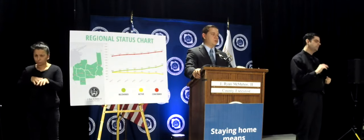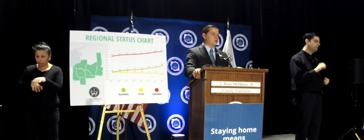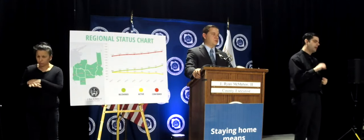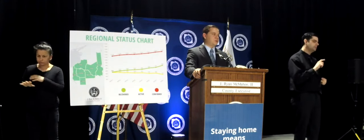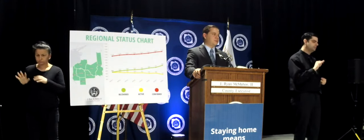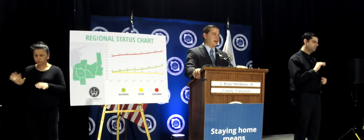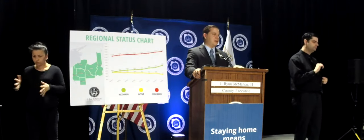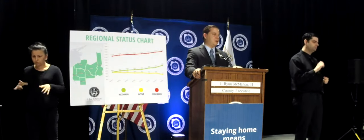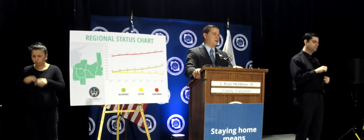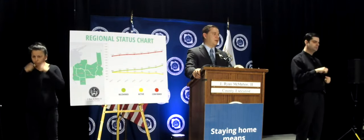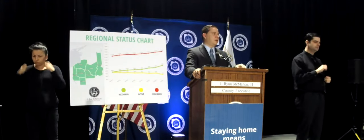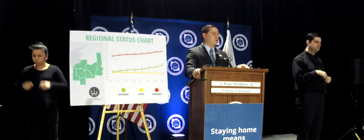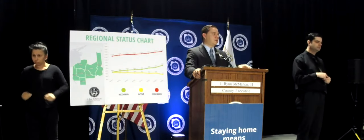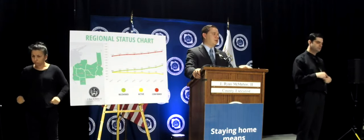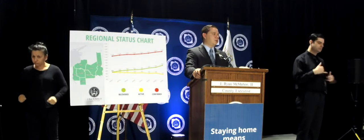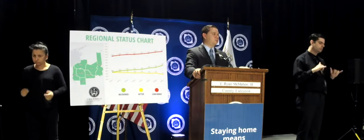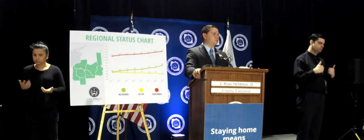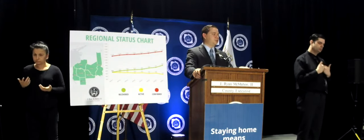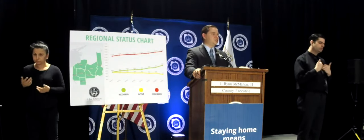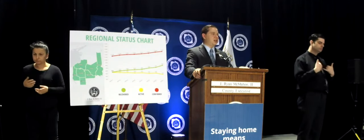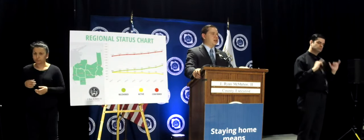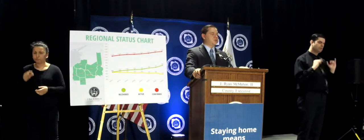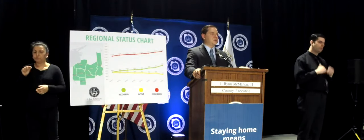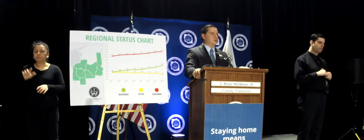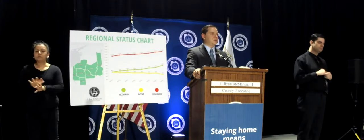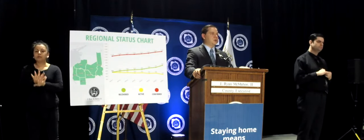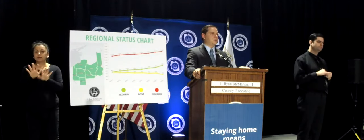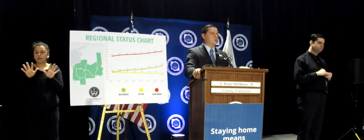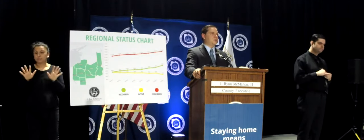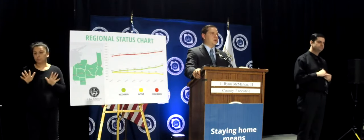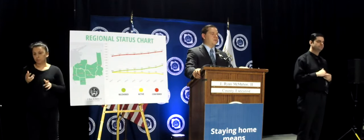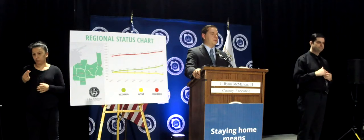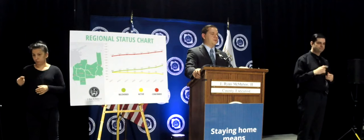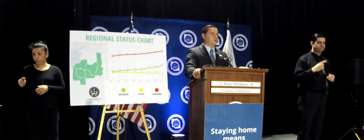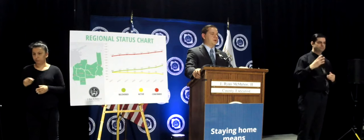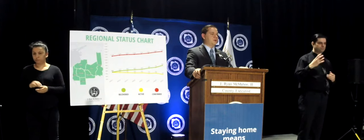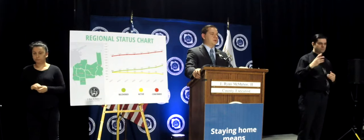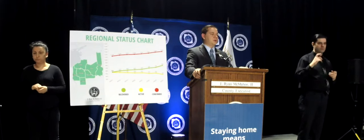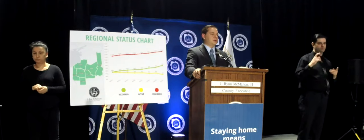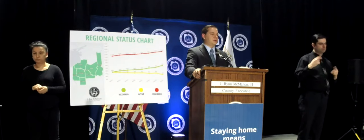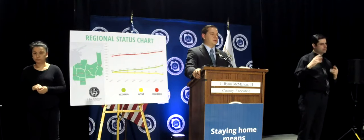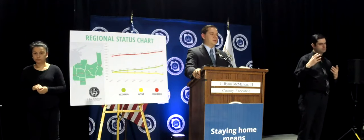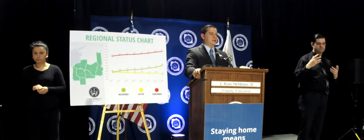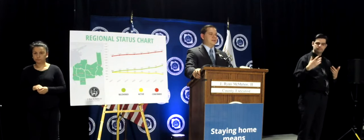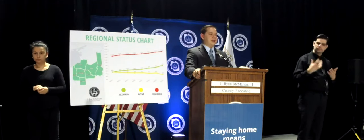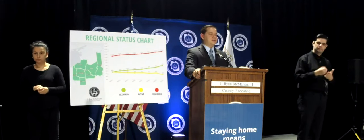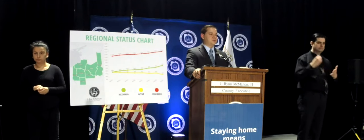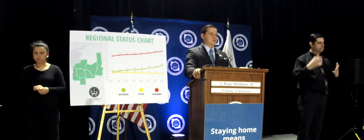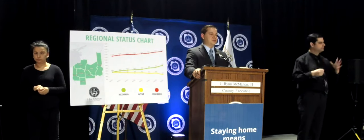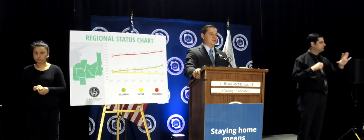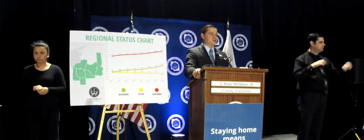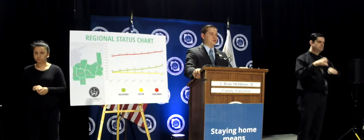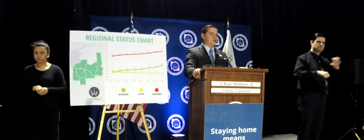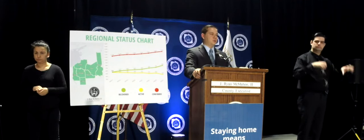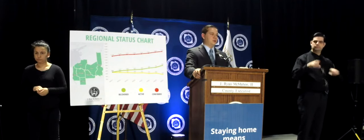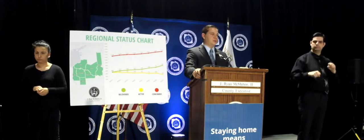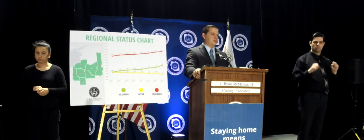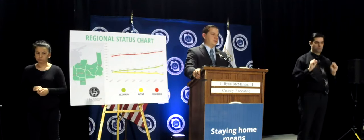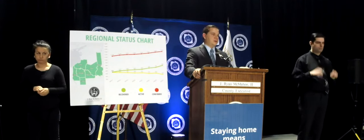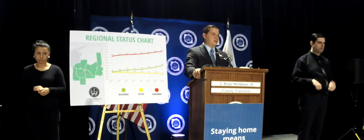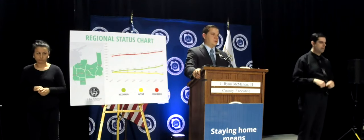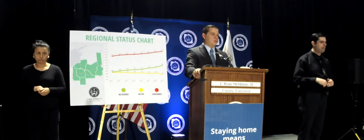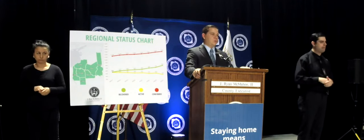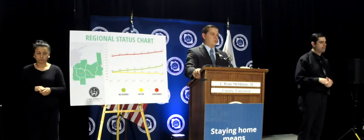more sources. It's timing. So the challenge with governments who are, you're really tasked traditionally